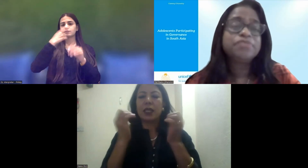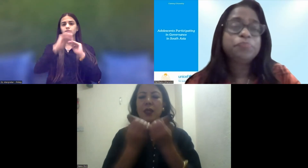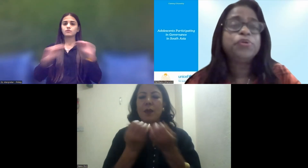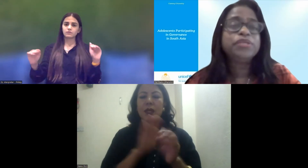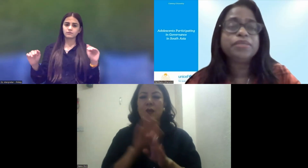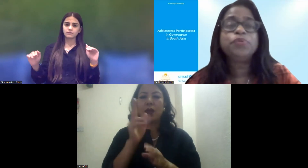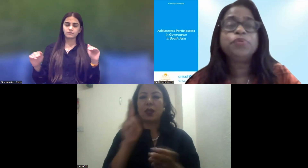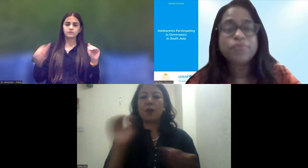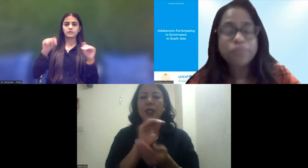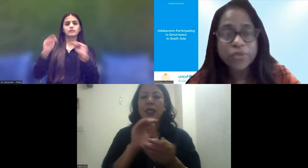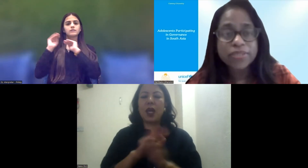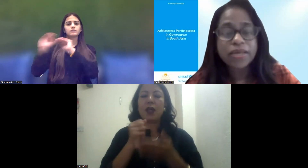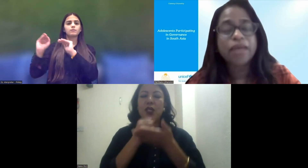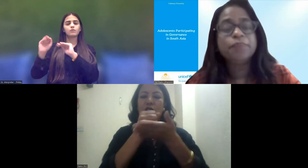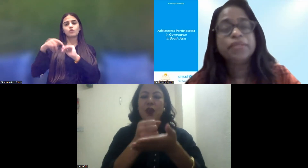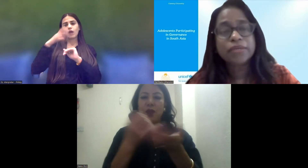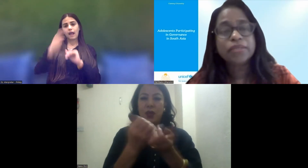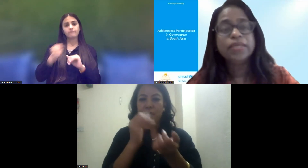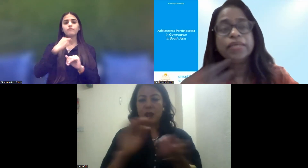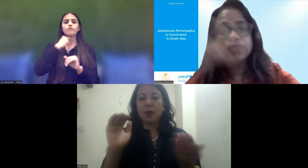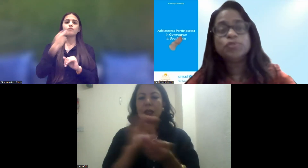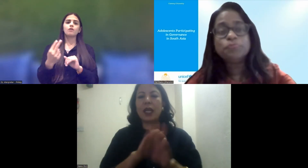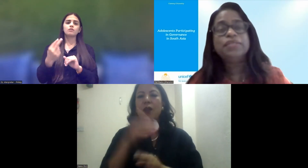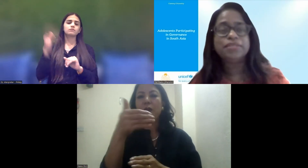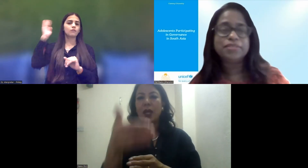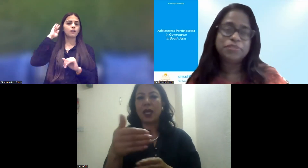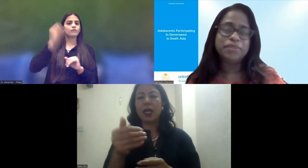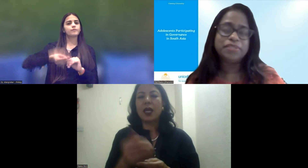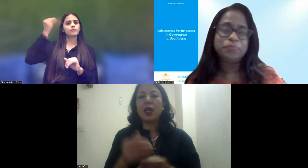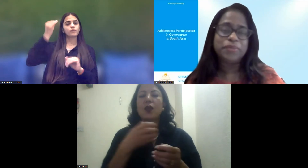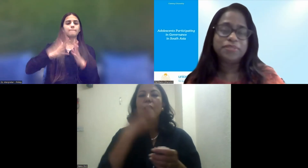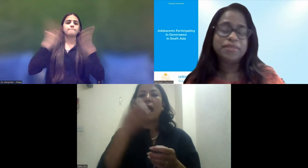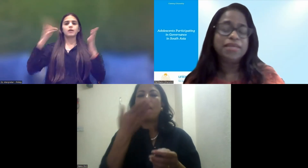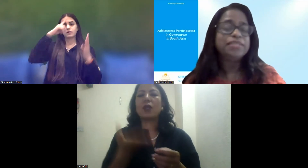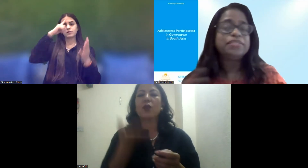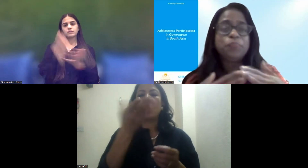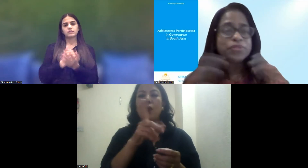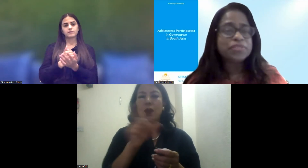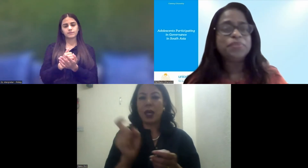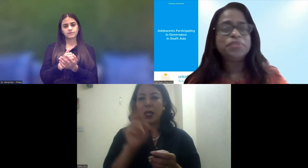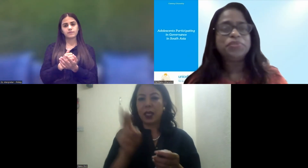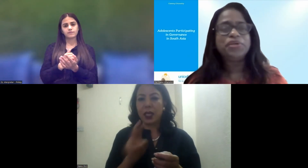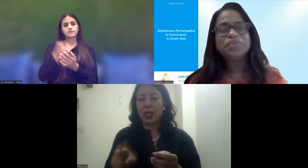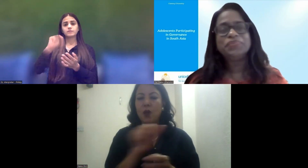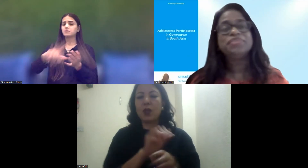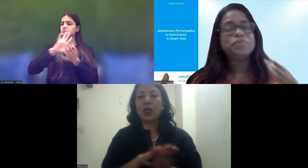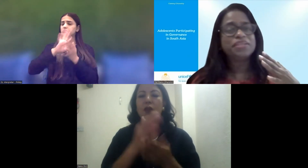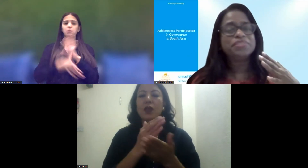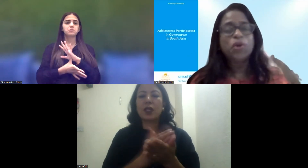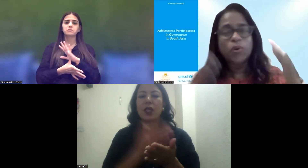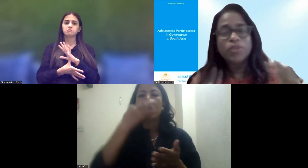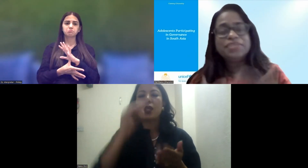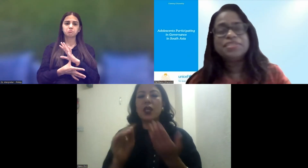in supporting them to have a voice and be heard in those bigger decision-making spaces. It's impossible to kind of